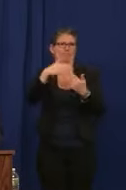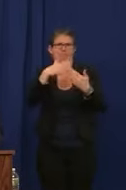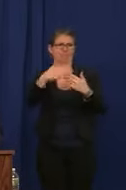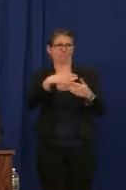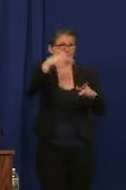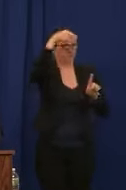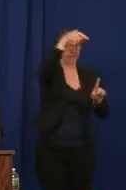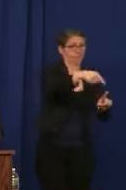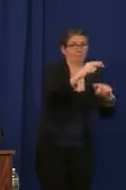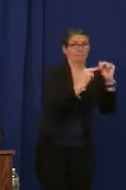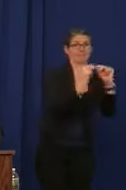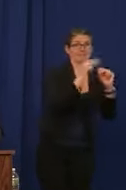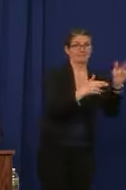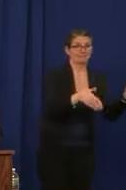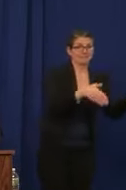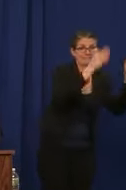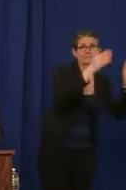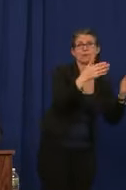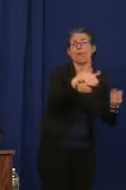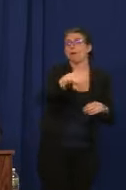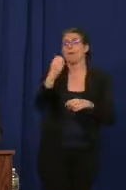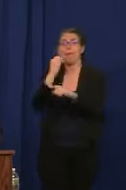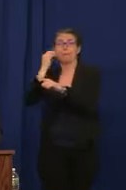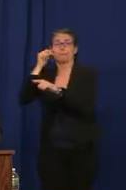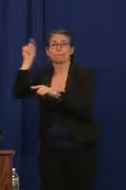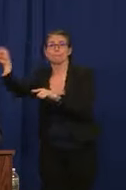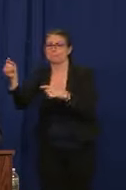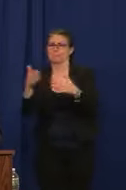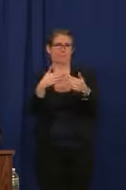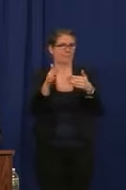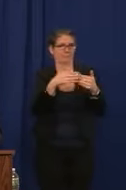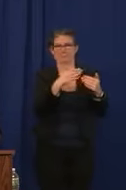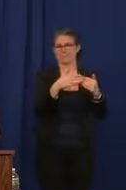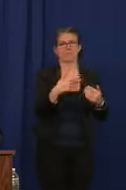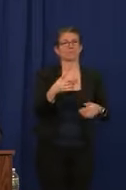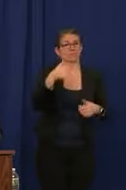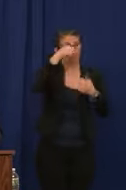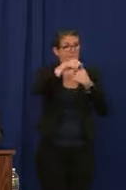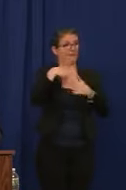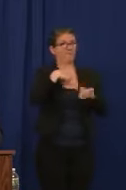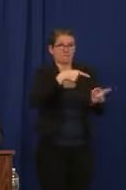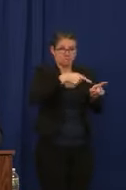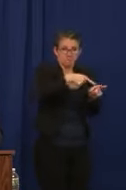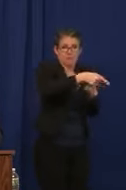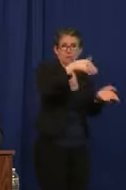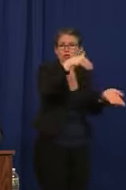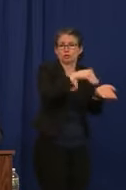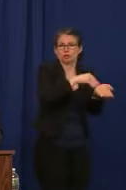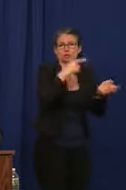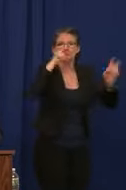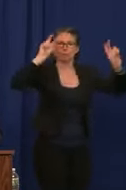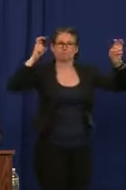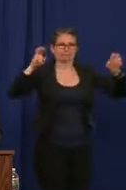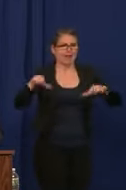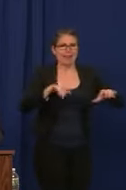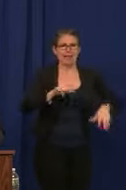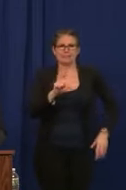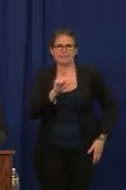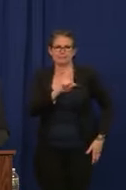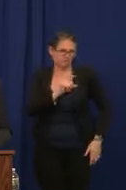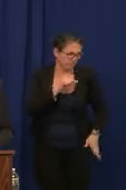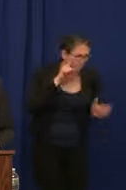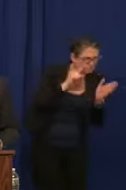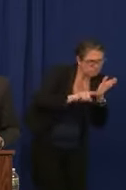is one of the things that our disease detectives try to sort out as they investigate each and every one of these